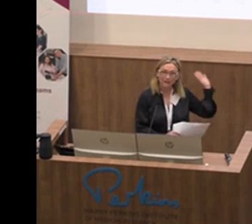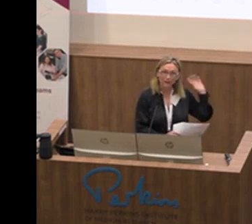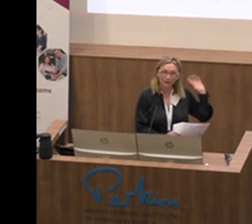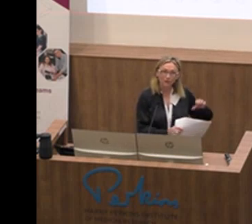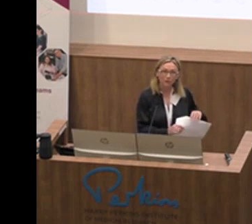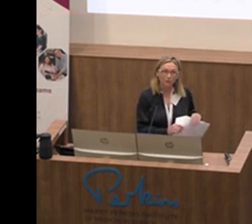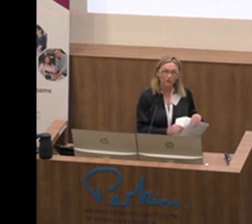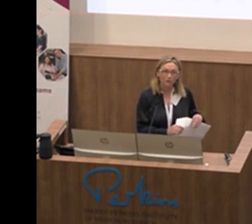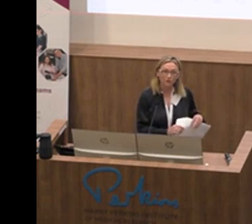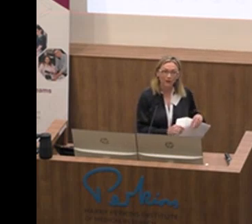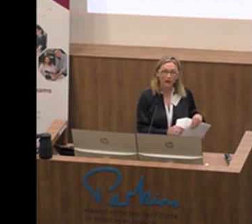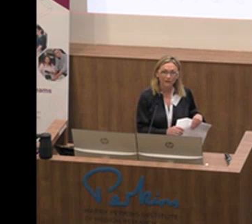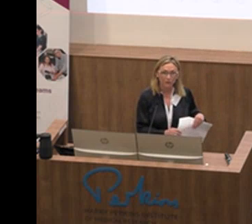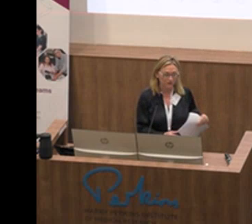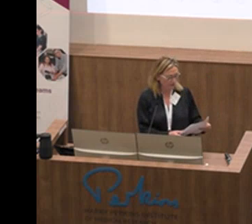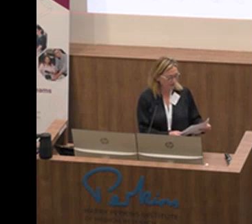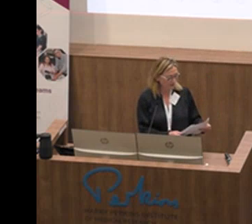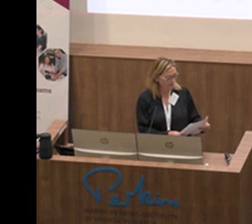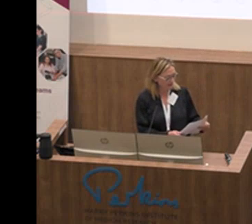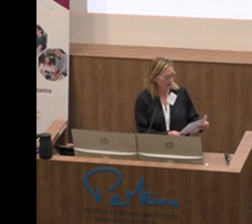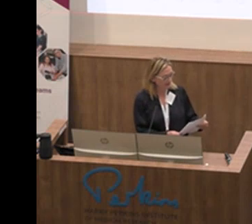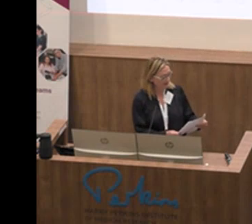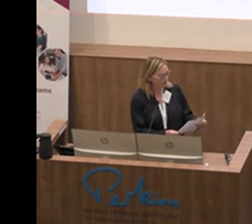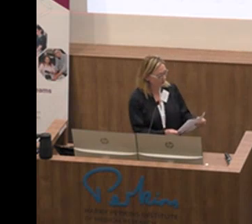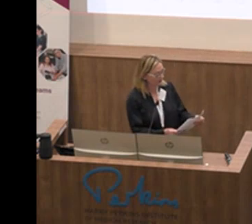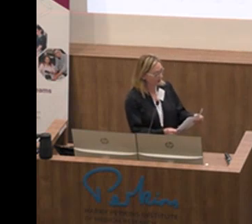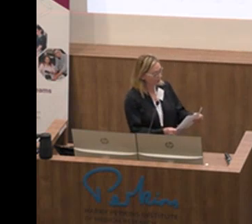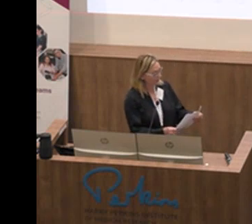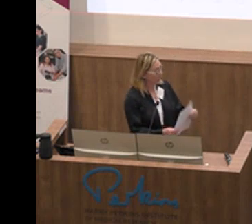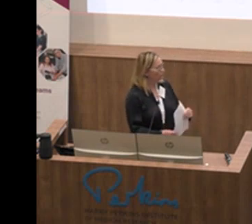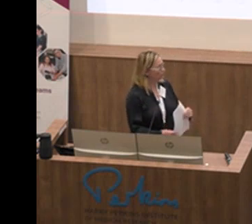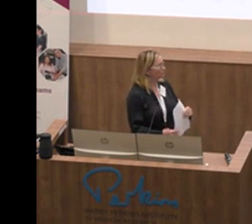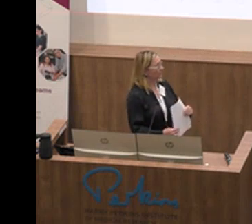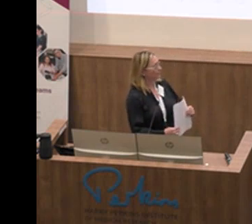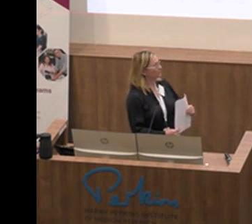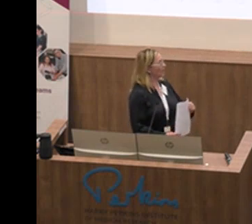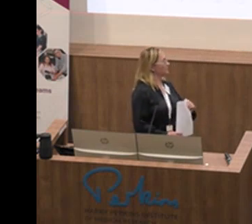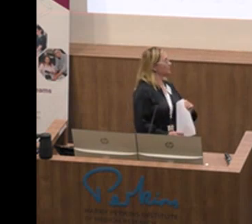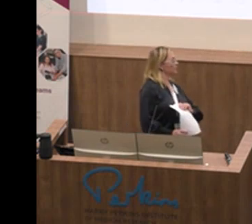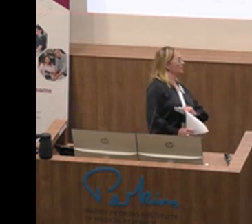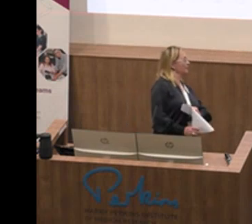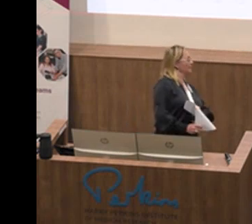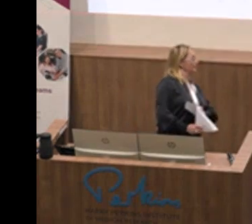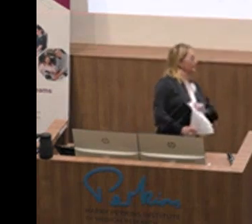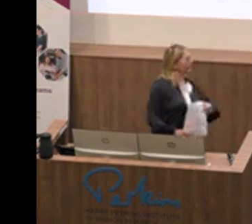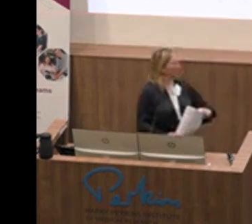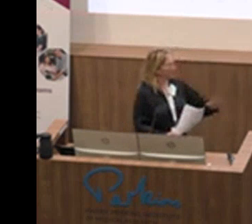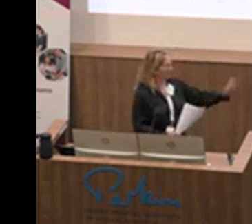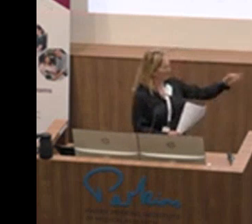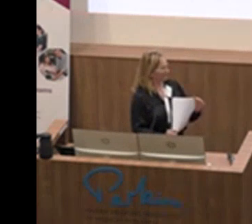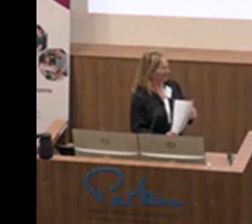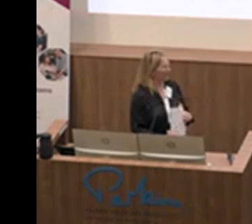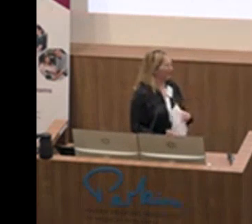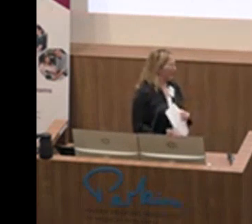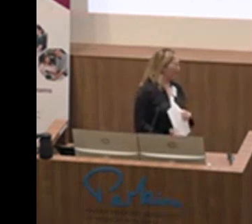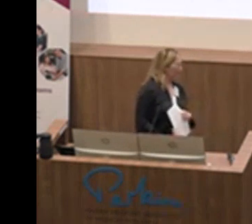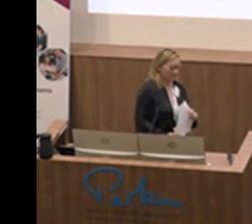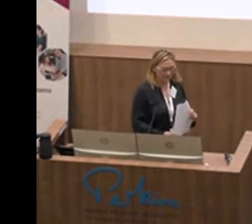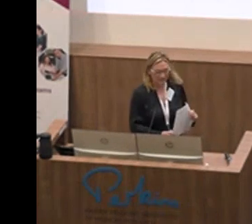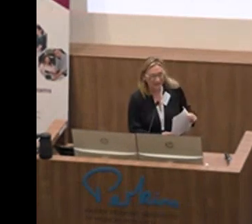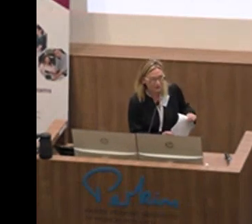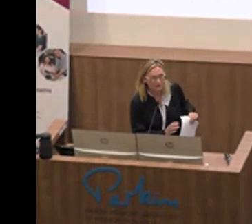to meeting up with you all in the foyer afterwards. But I think I'm now handing over back to Kate, perhaps, or the... Yeah, oh,